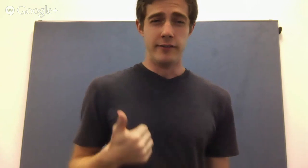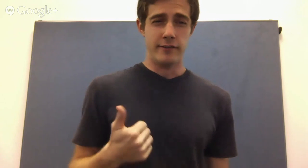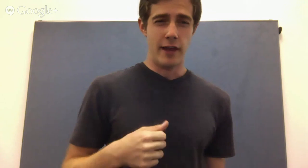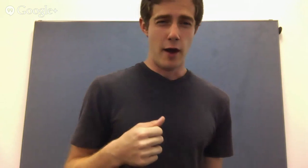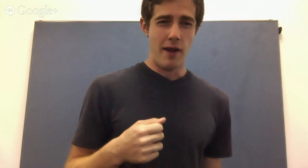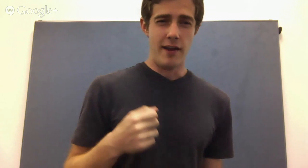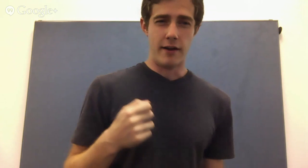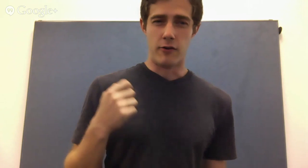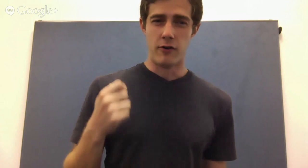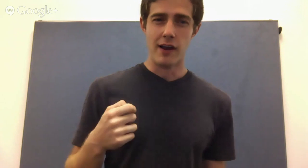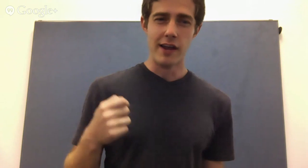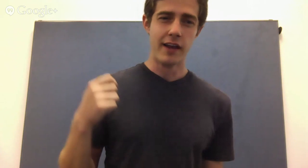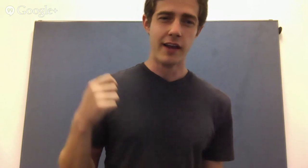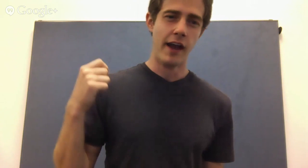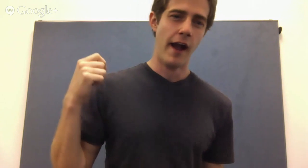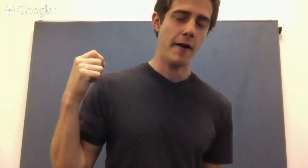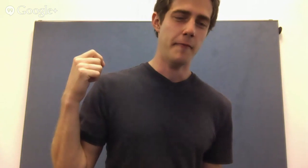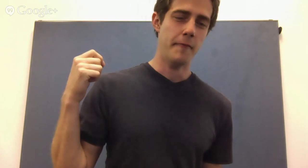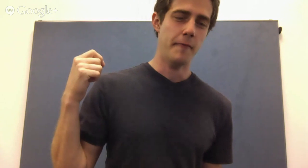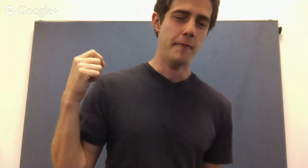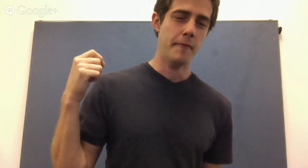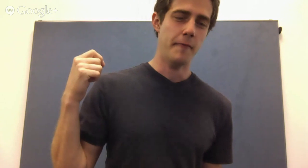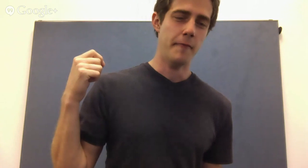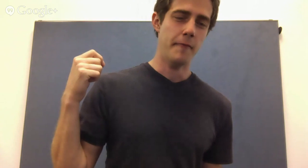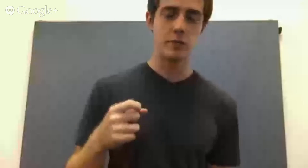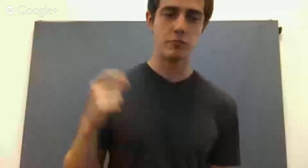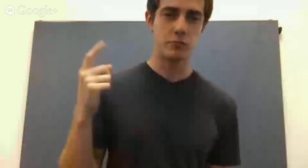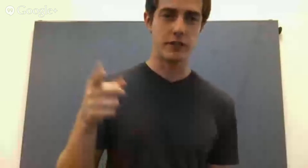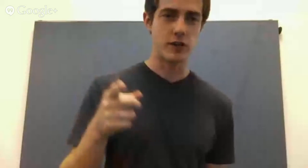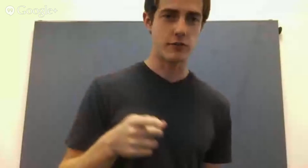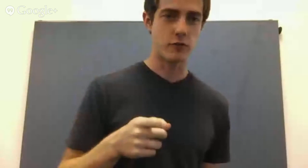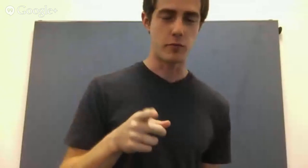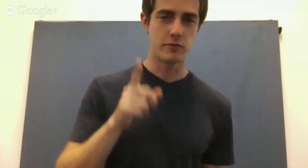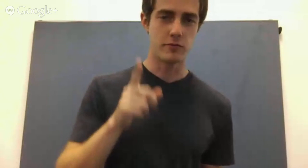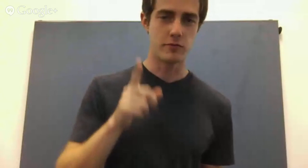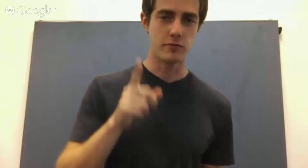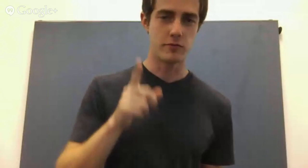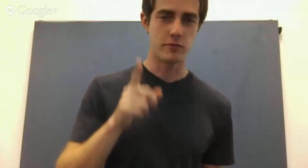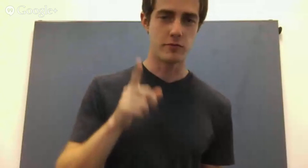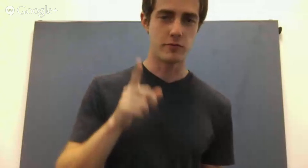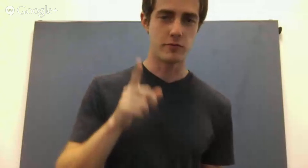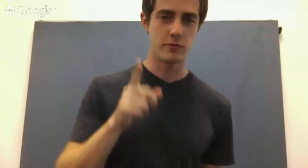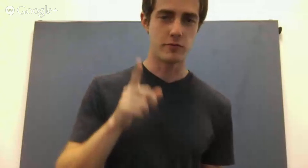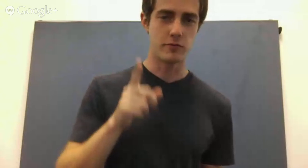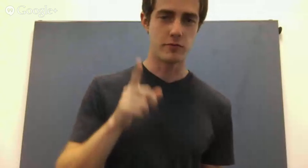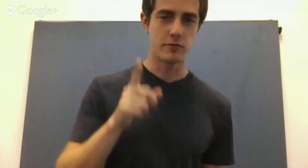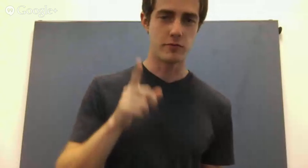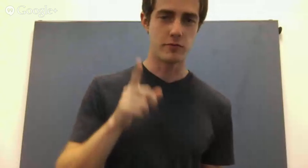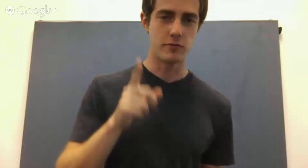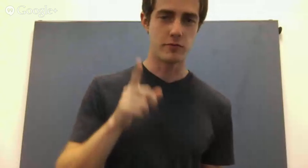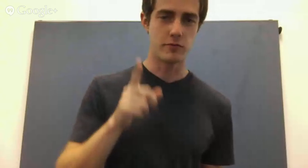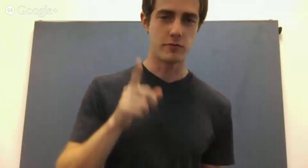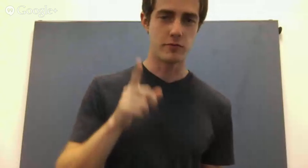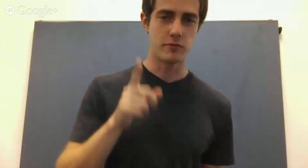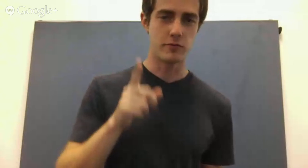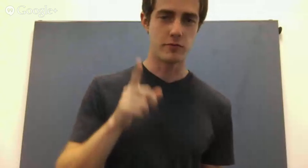Lighthouse's Tale by Nickel Creek. You Raise Me Up by Josh Groban, because the Polish Grobanites. That's the one I still haven't glossed